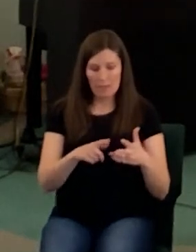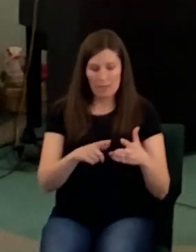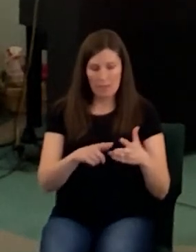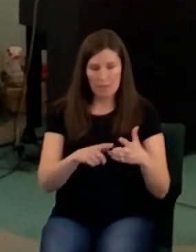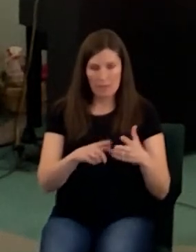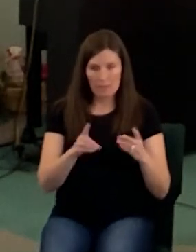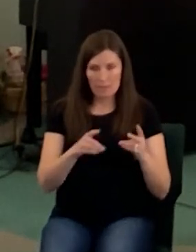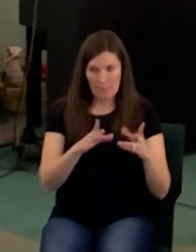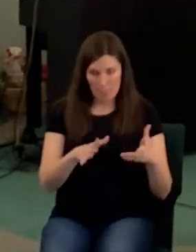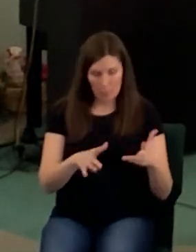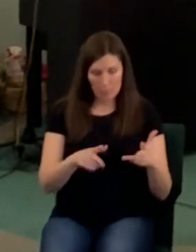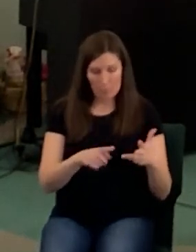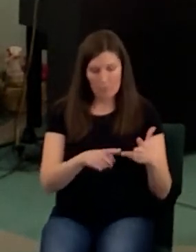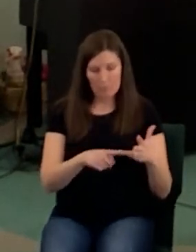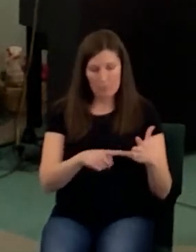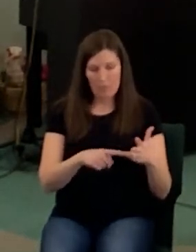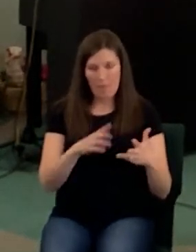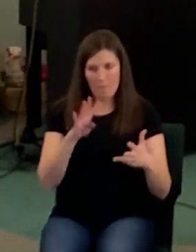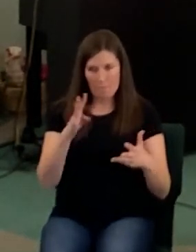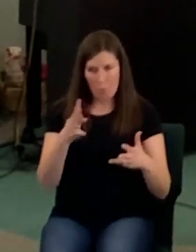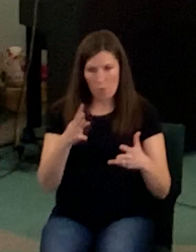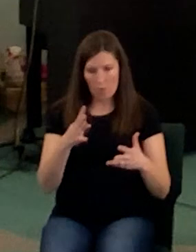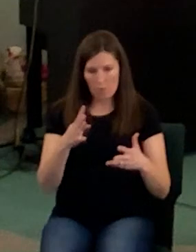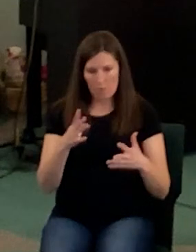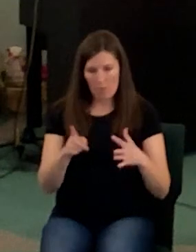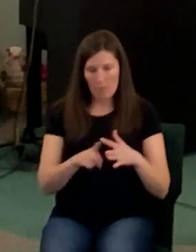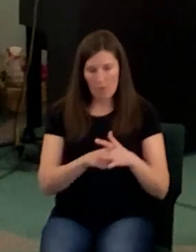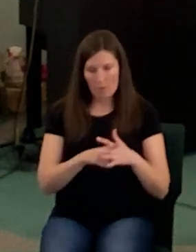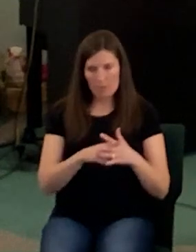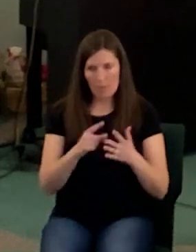fourth appearance within the Gospel of John.